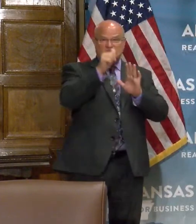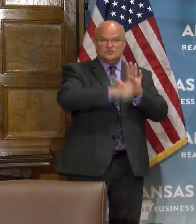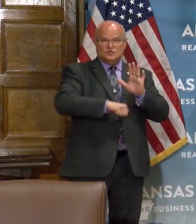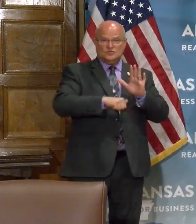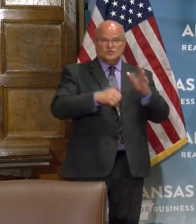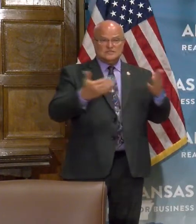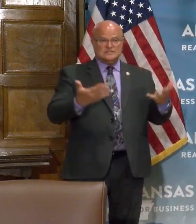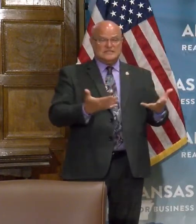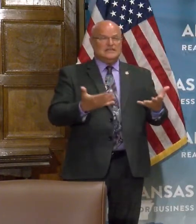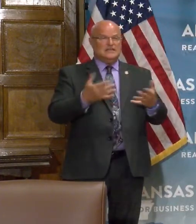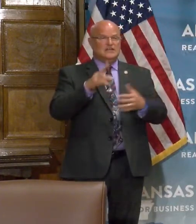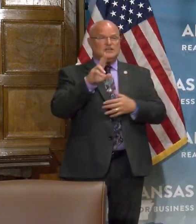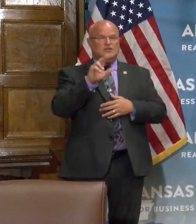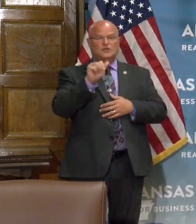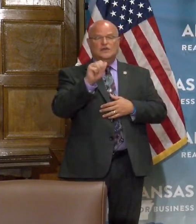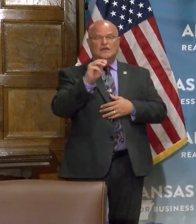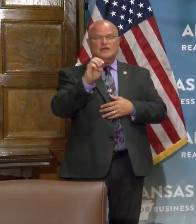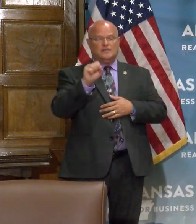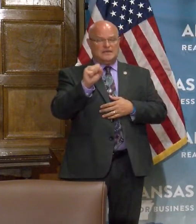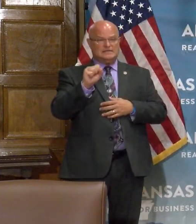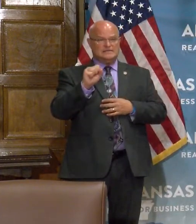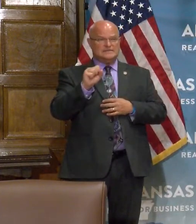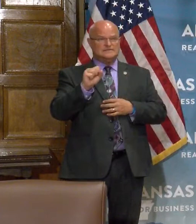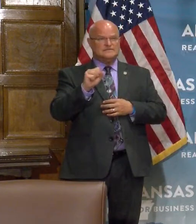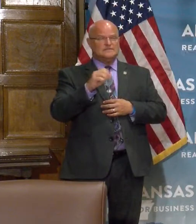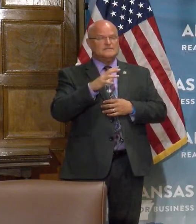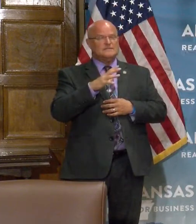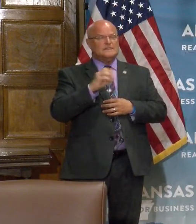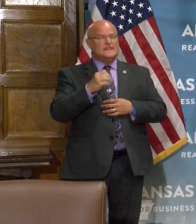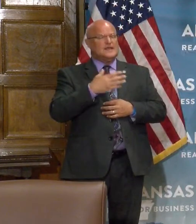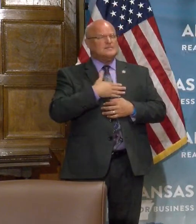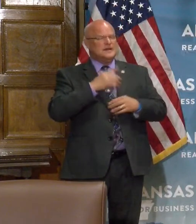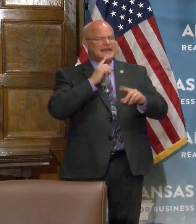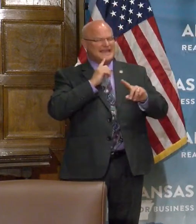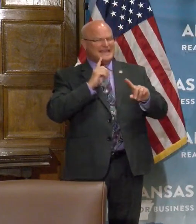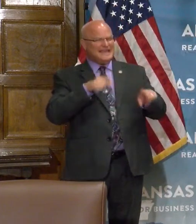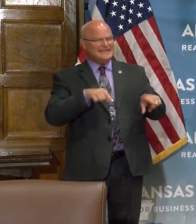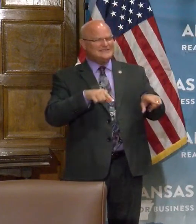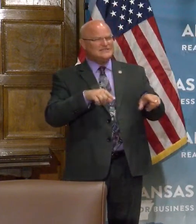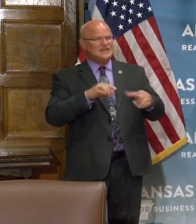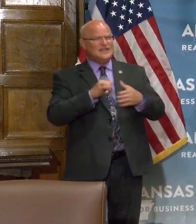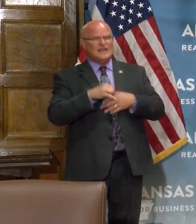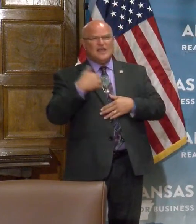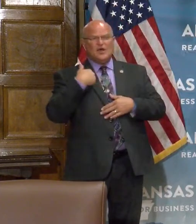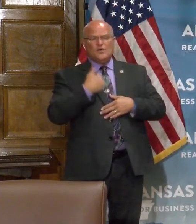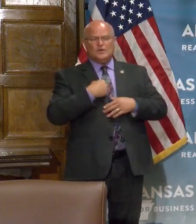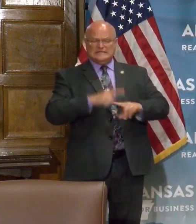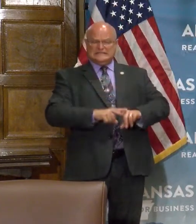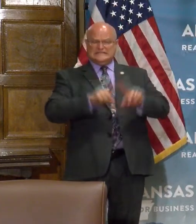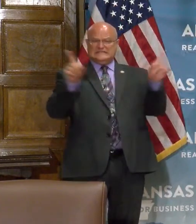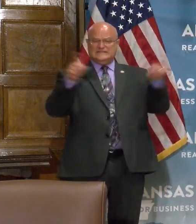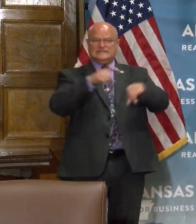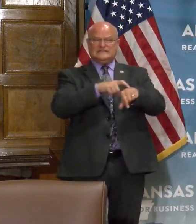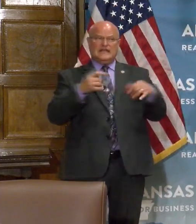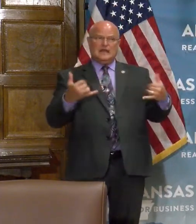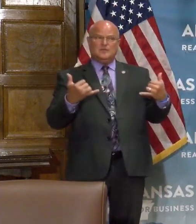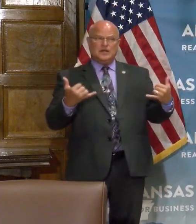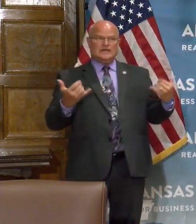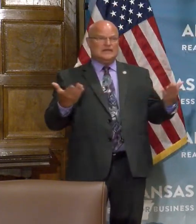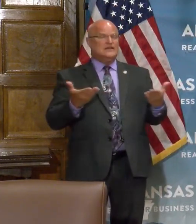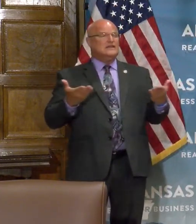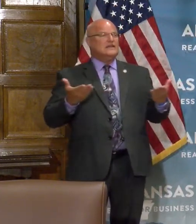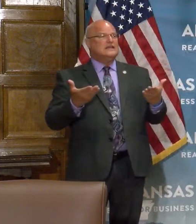procedures as a consequence of that? And my answer to that is that we are in a very different time